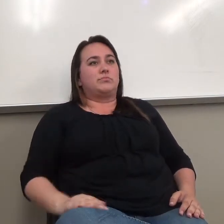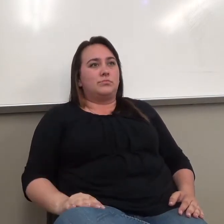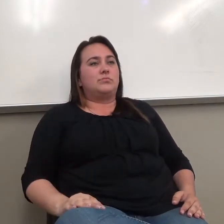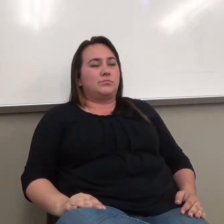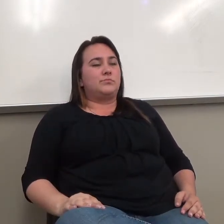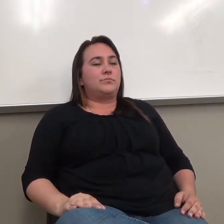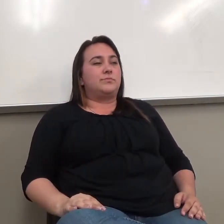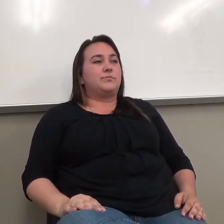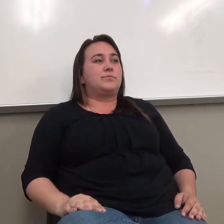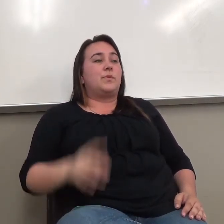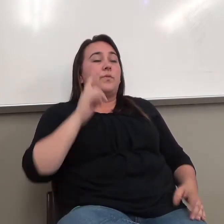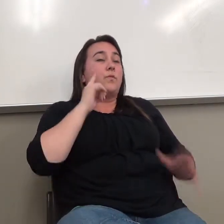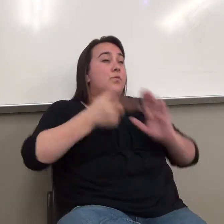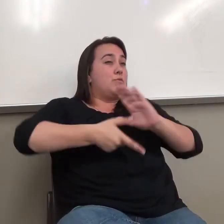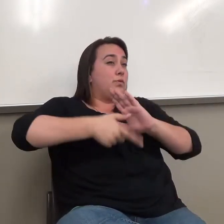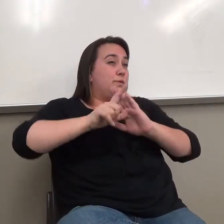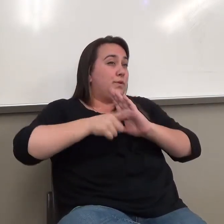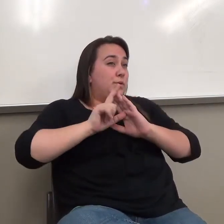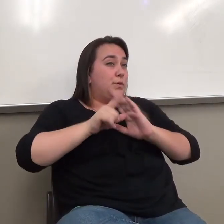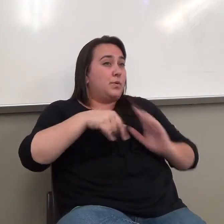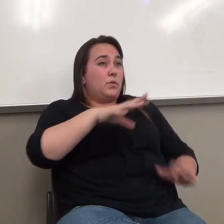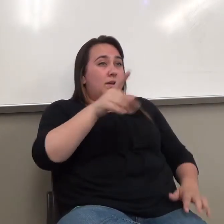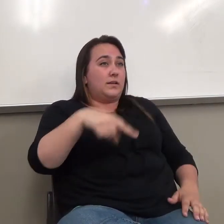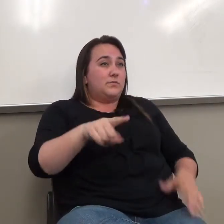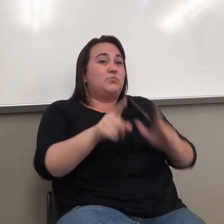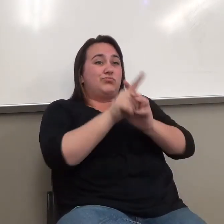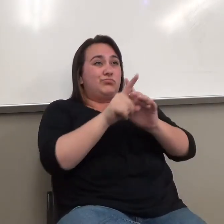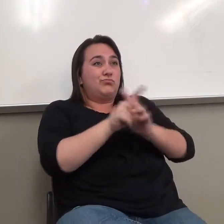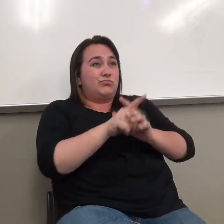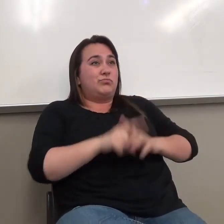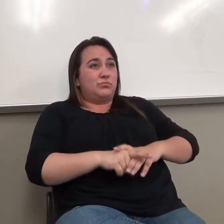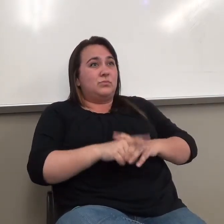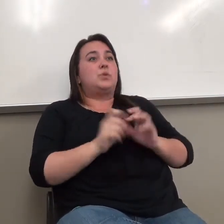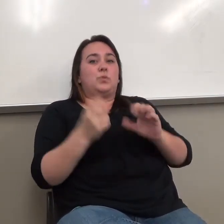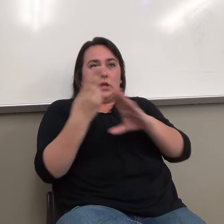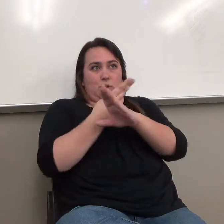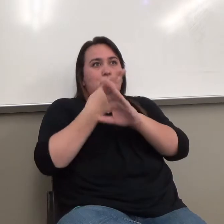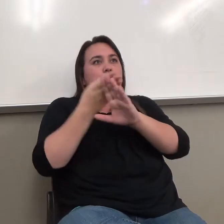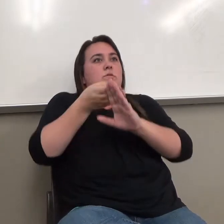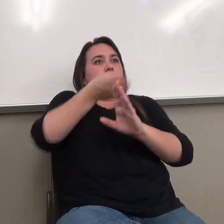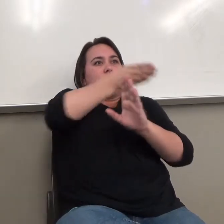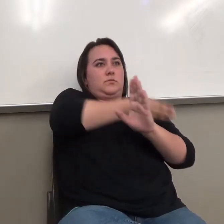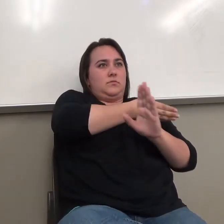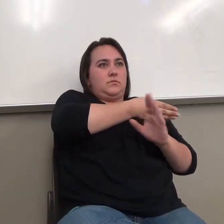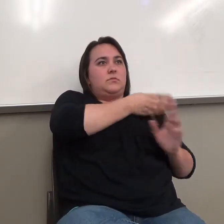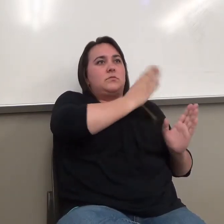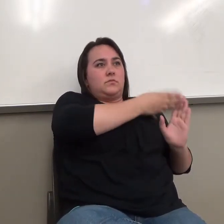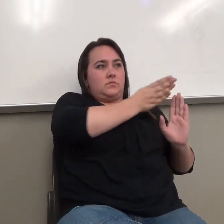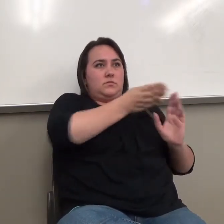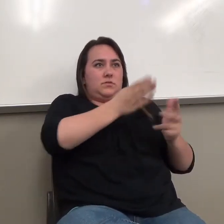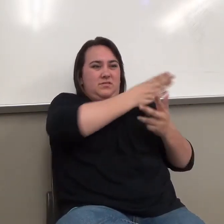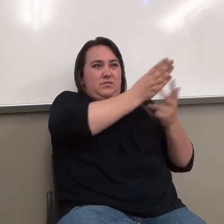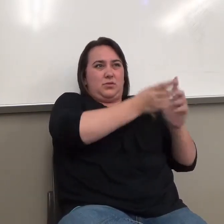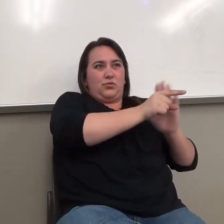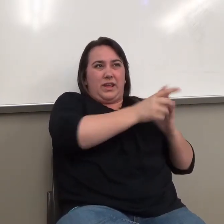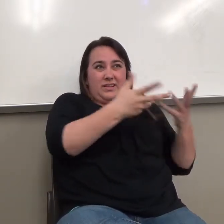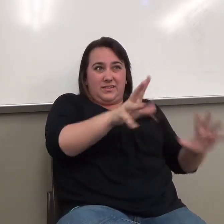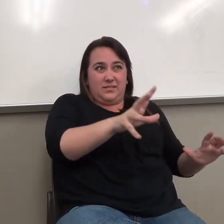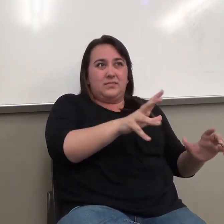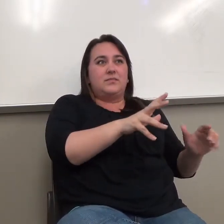for those reviews, when those come up, you can use your graded quizzes, you can use any